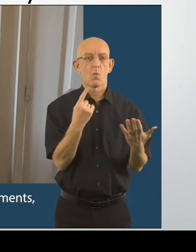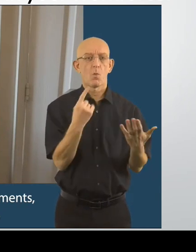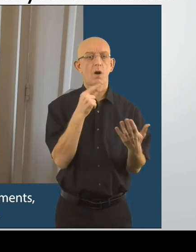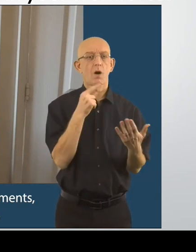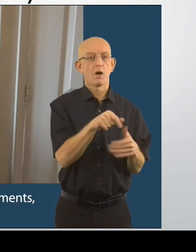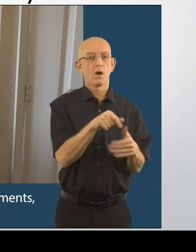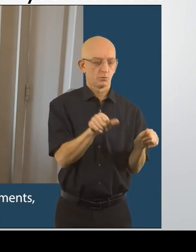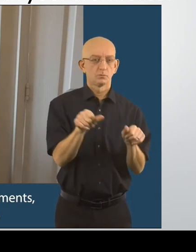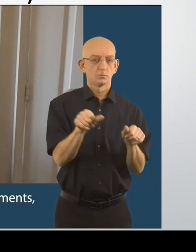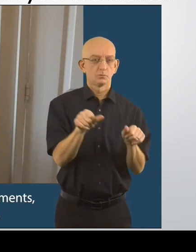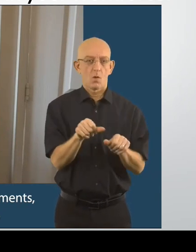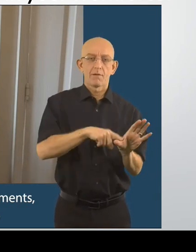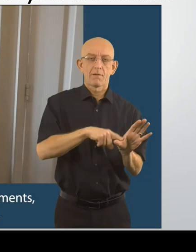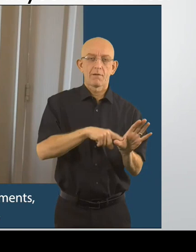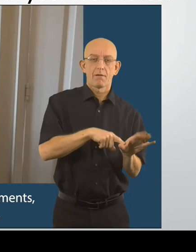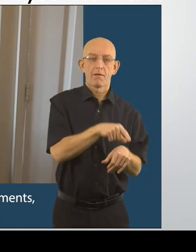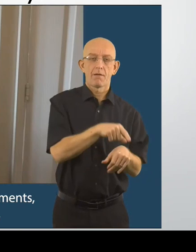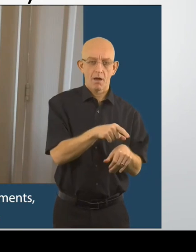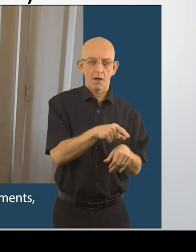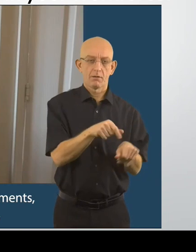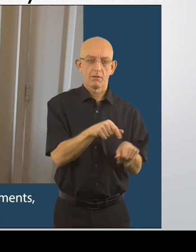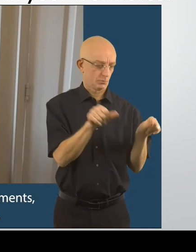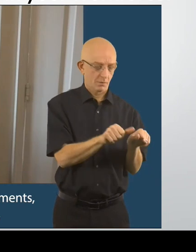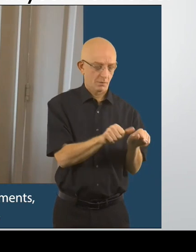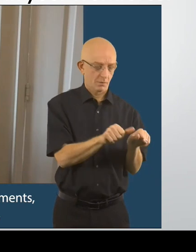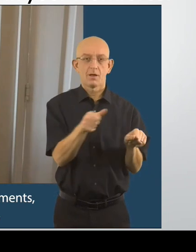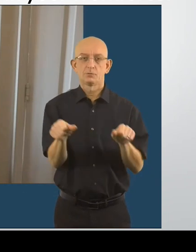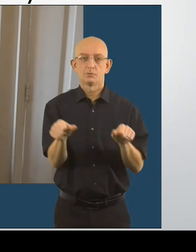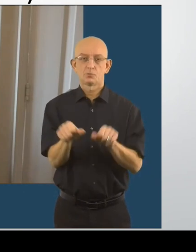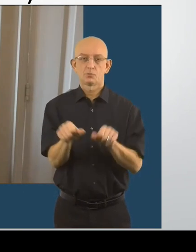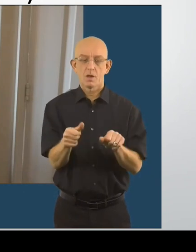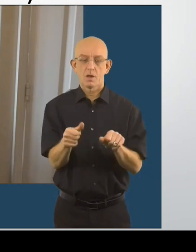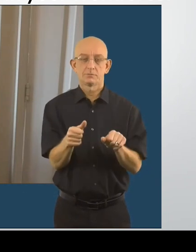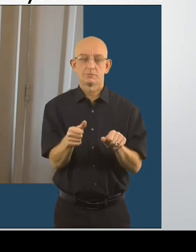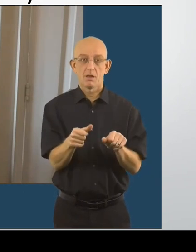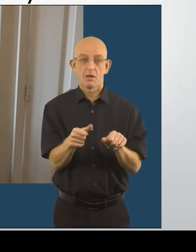with two easier placements, perhaps with younger children,